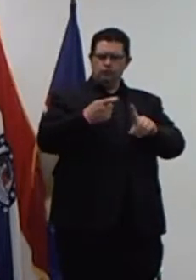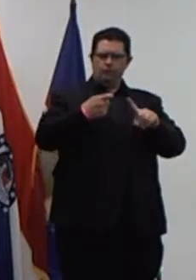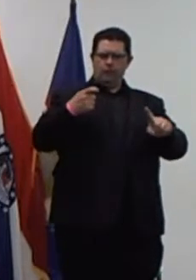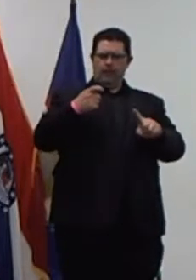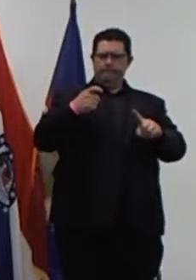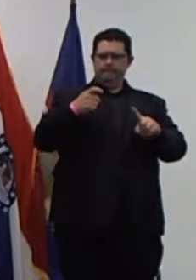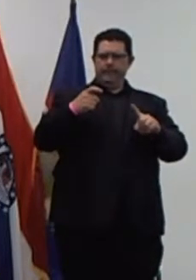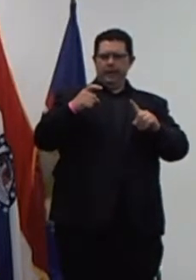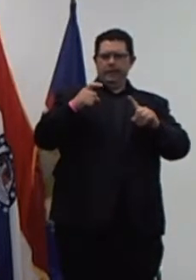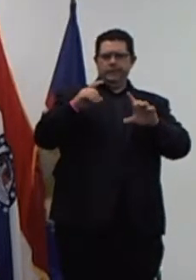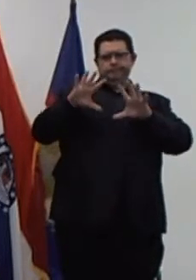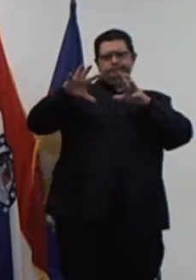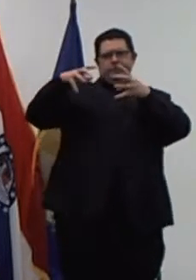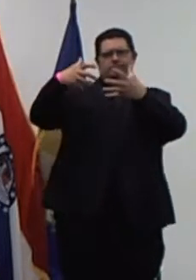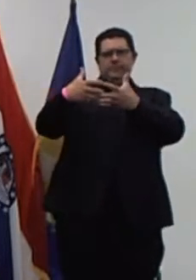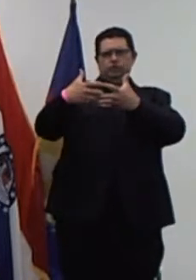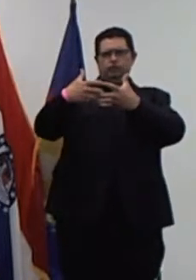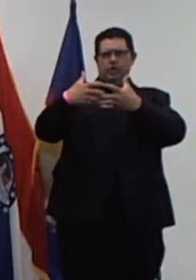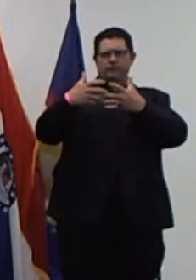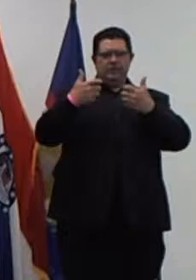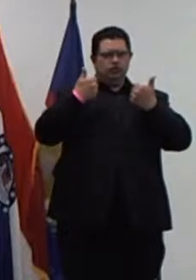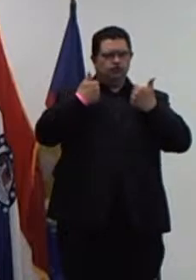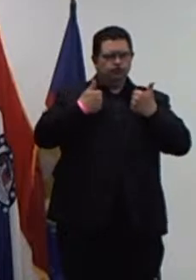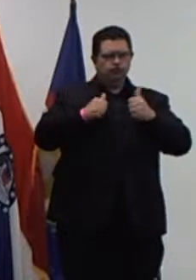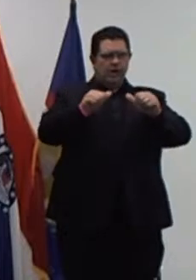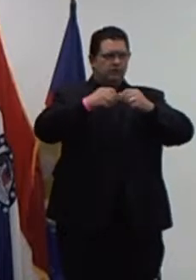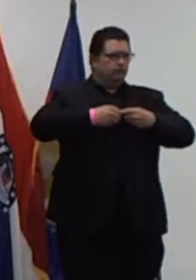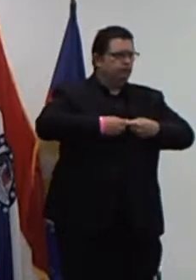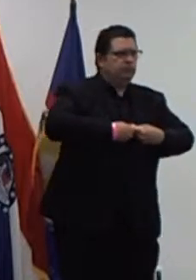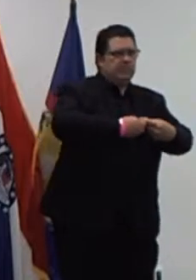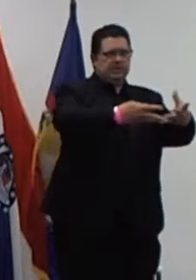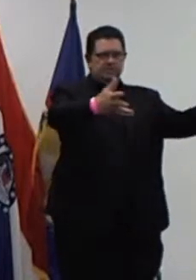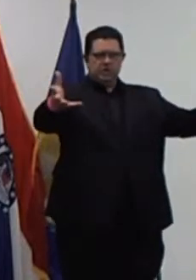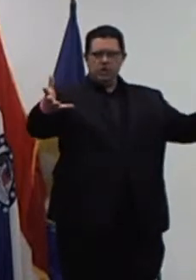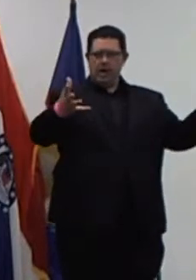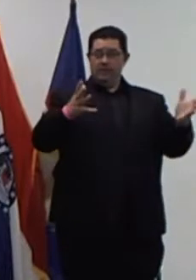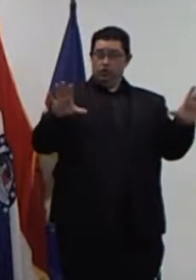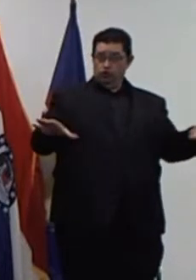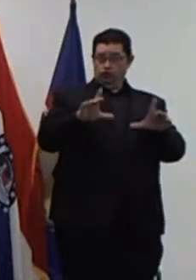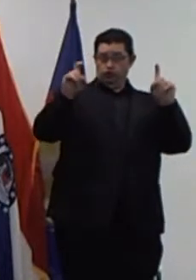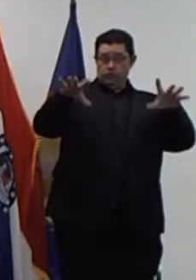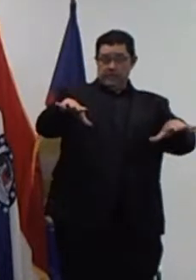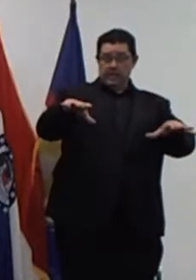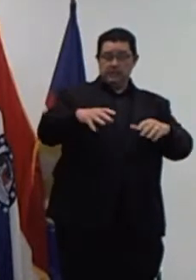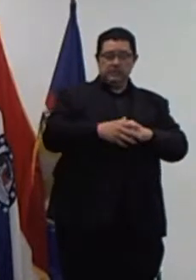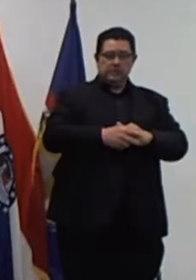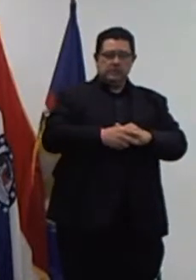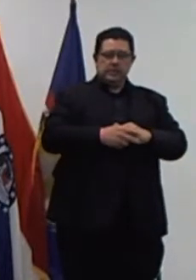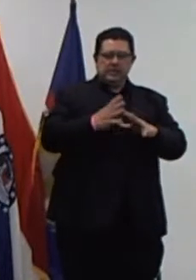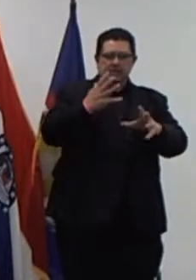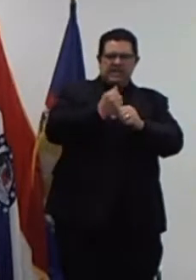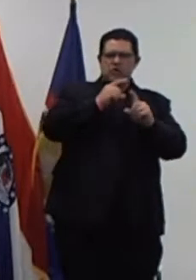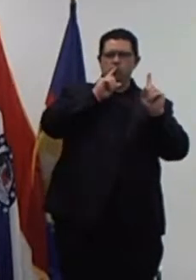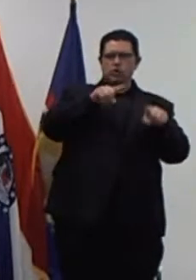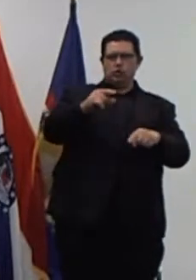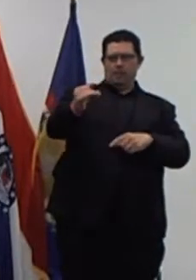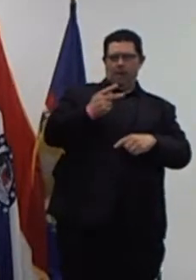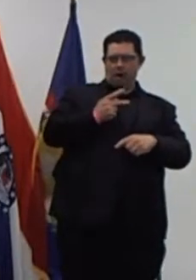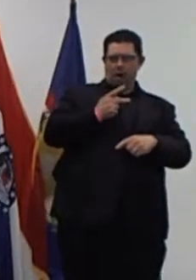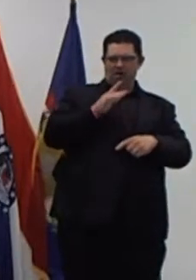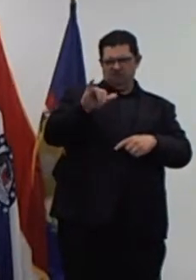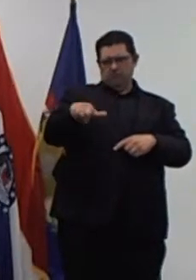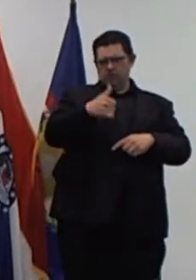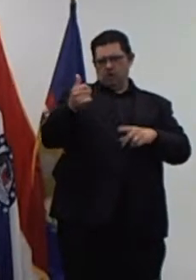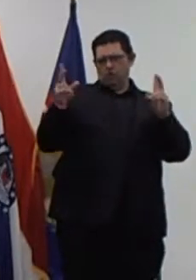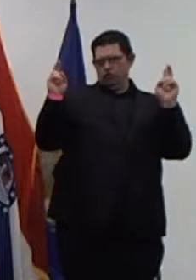administration branches, we're just trying to get the material out there to physically do the test and then get them performed and get the test results back, which is another issue we got